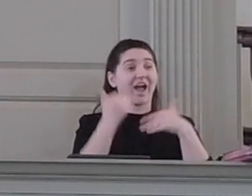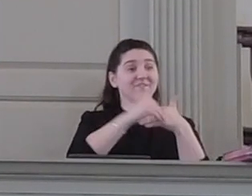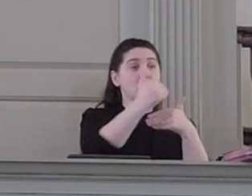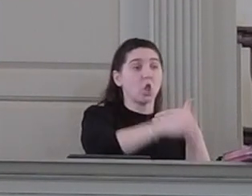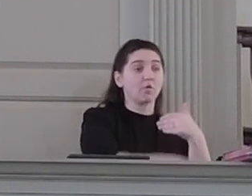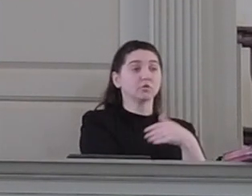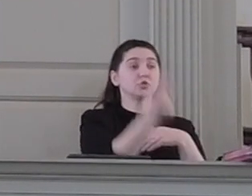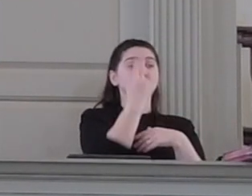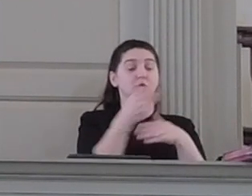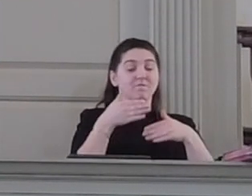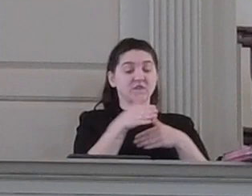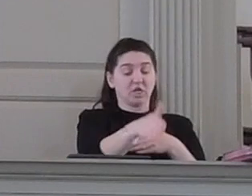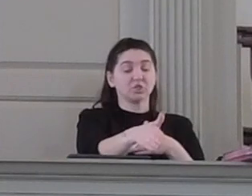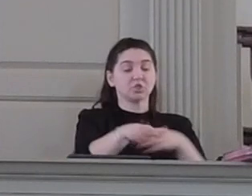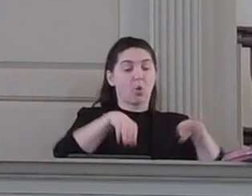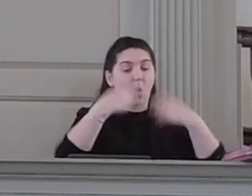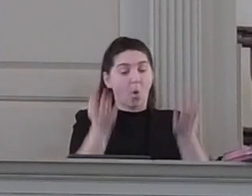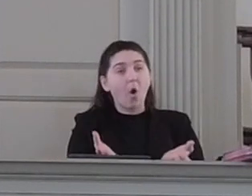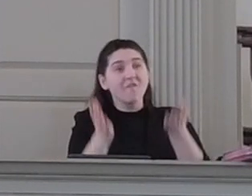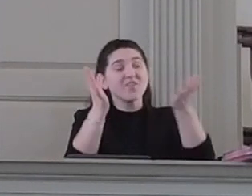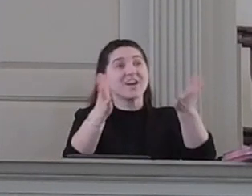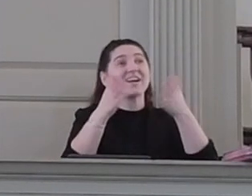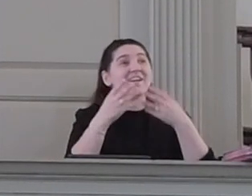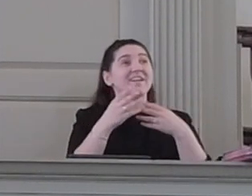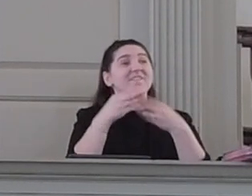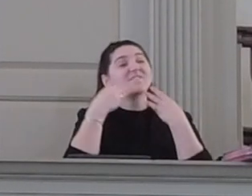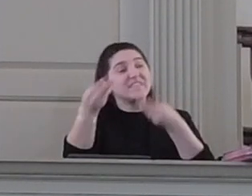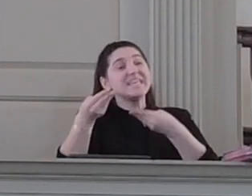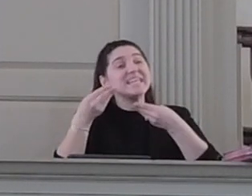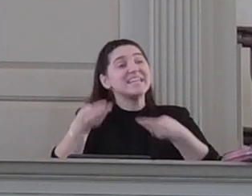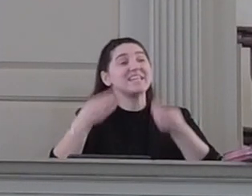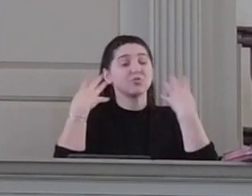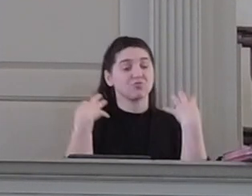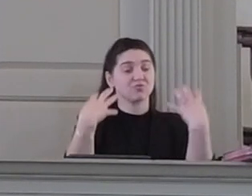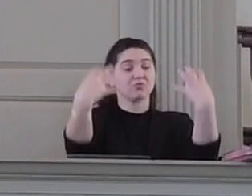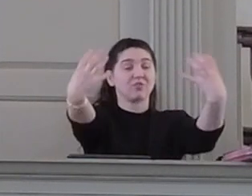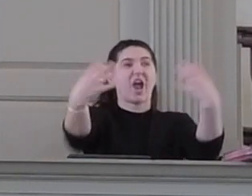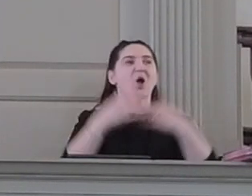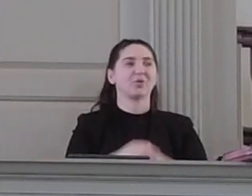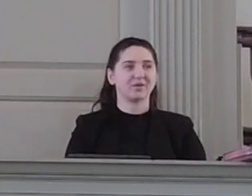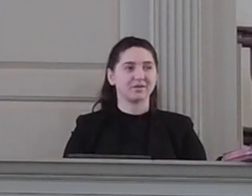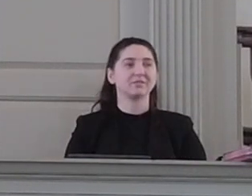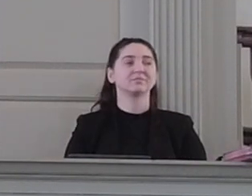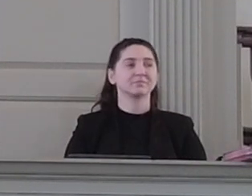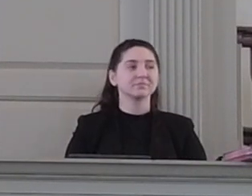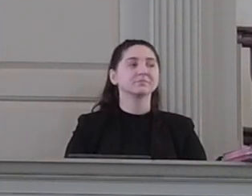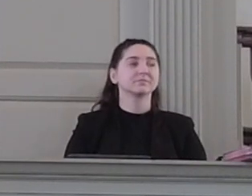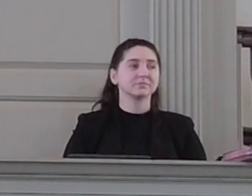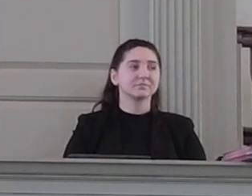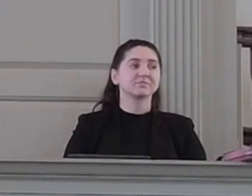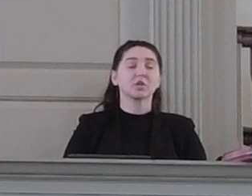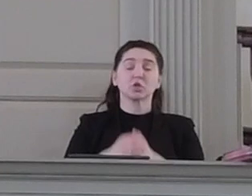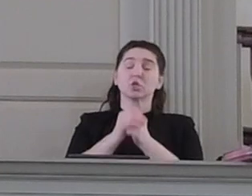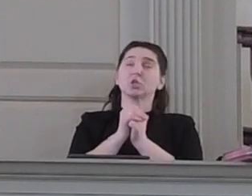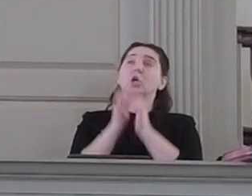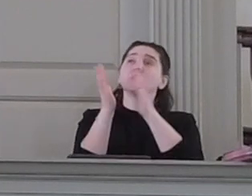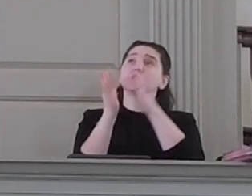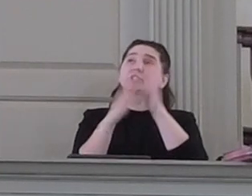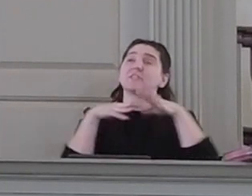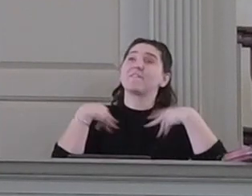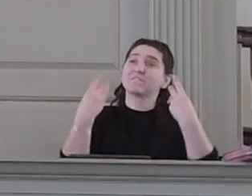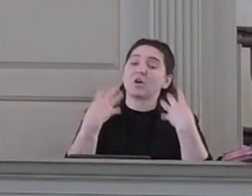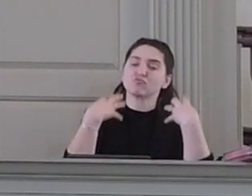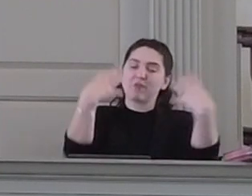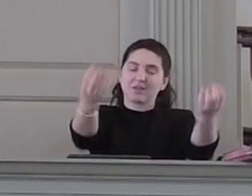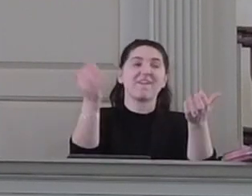the crowd. Jesus fed groups of more than 5,000 people at least twice that we know of, and